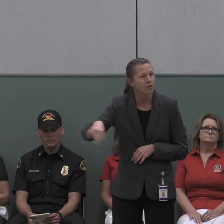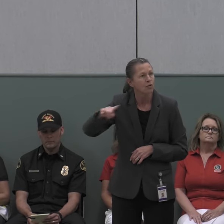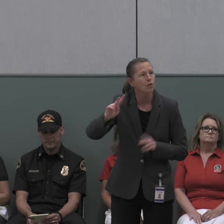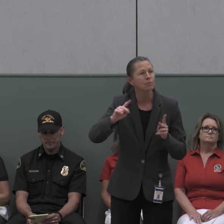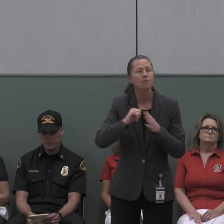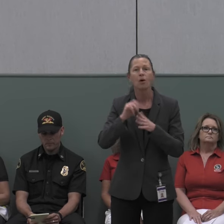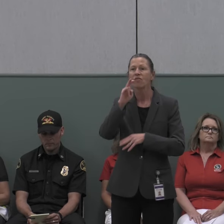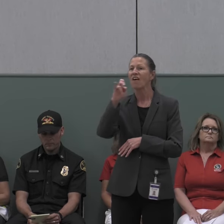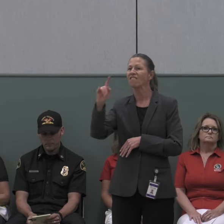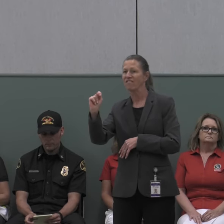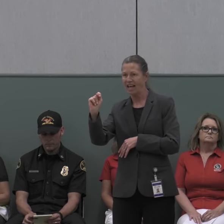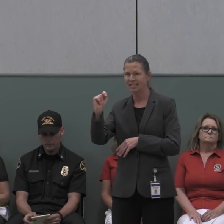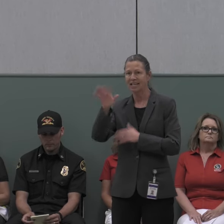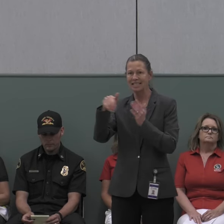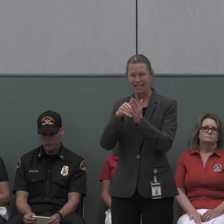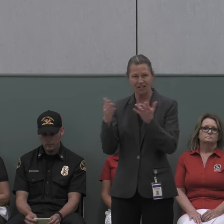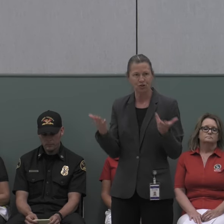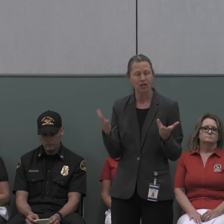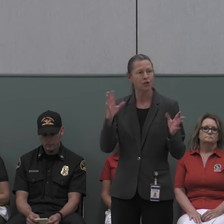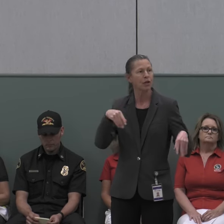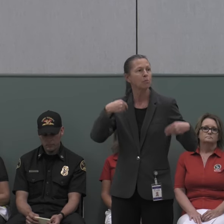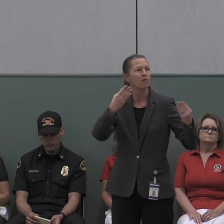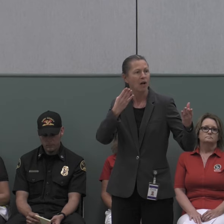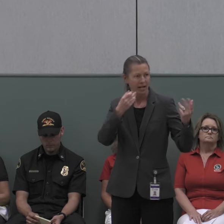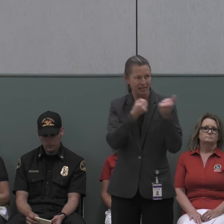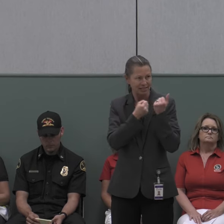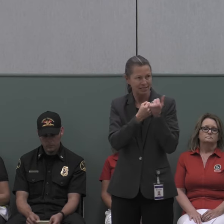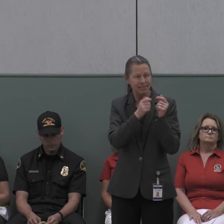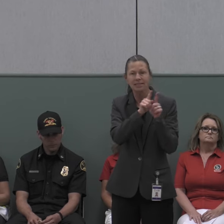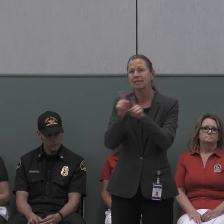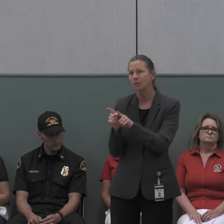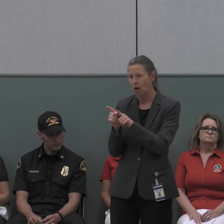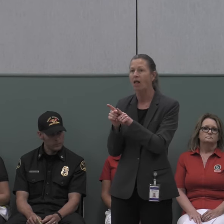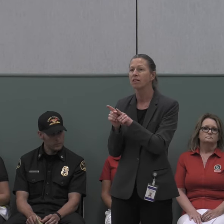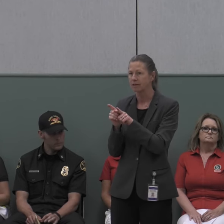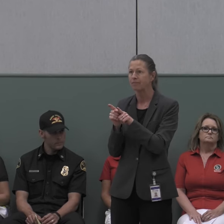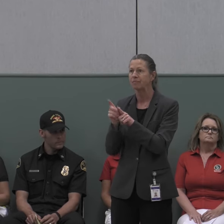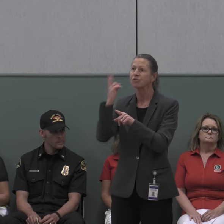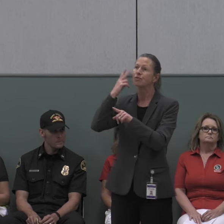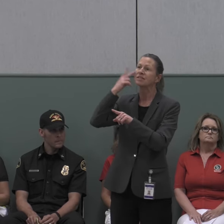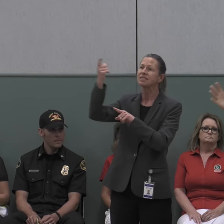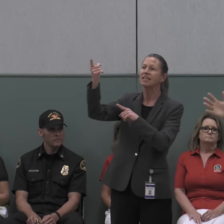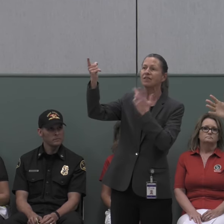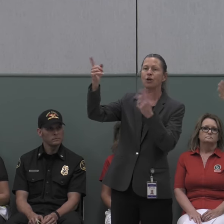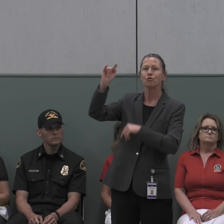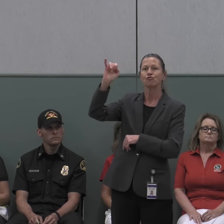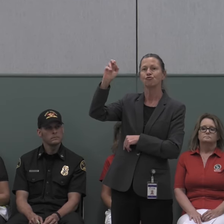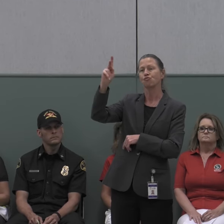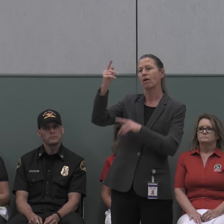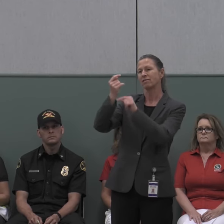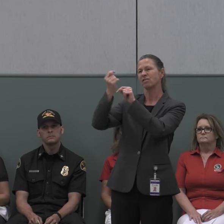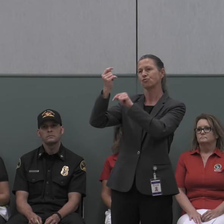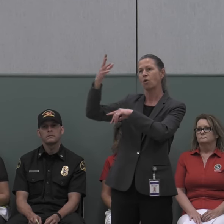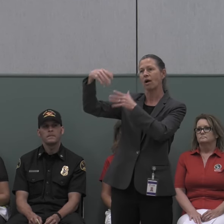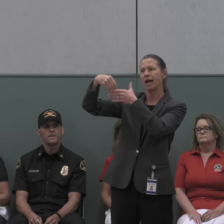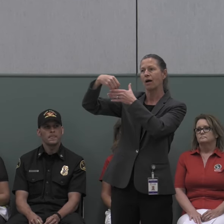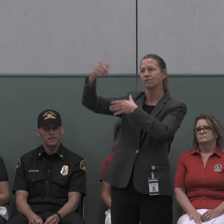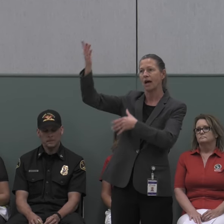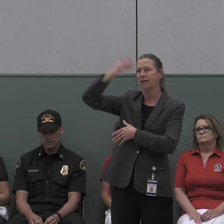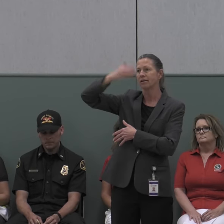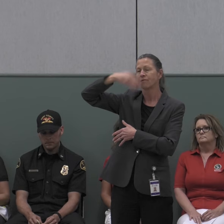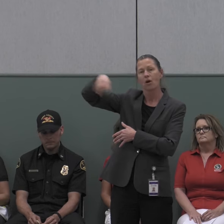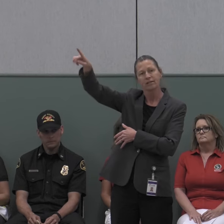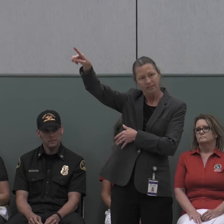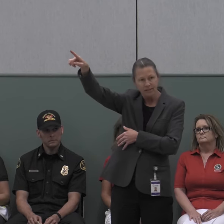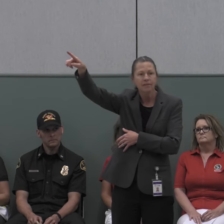here that will provide assistance as well. You can see their their RV trailer out in front